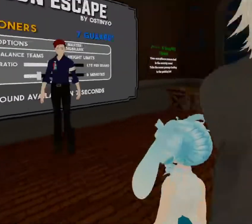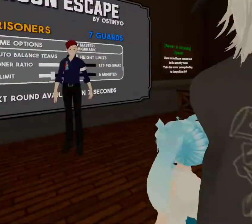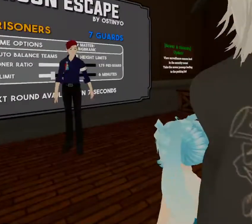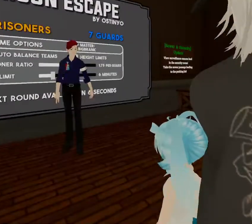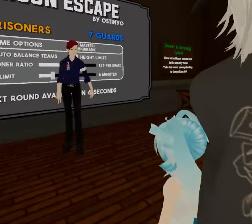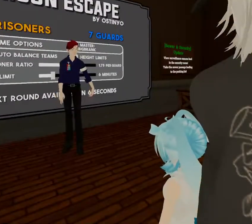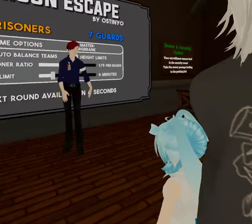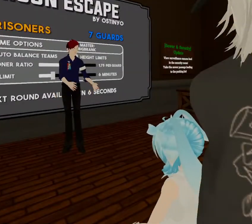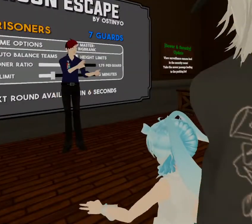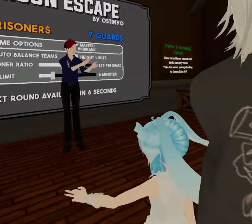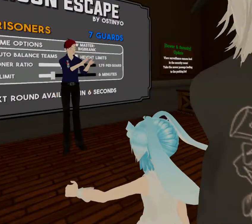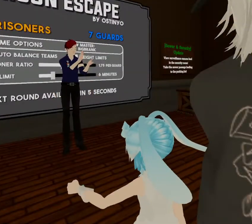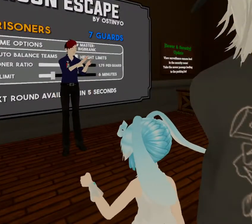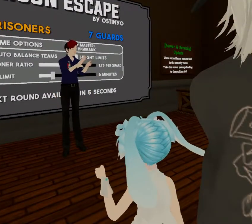your mouth. I'll be right back.